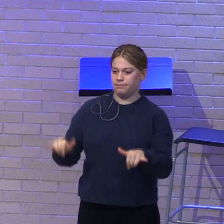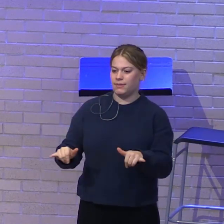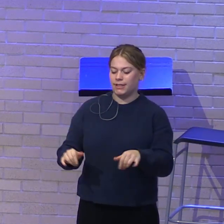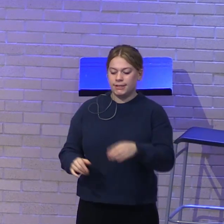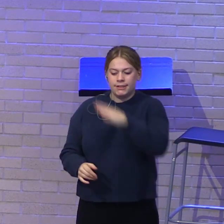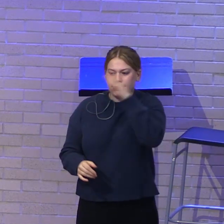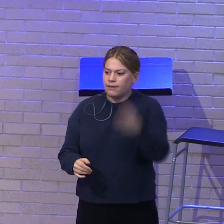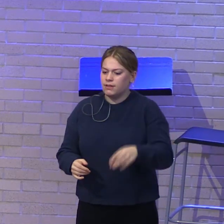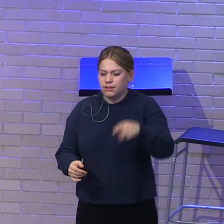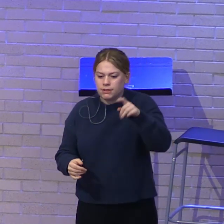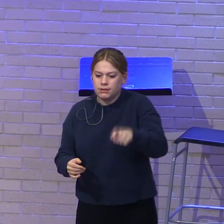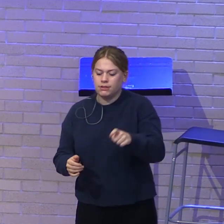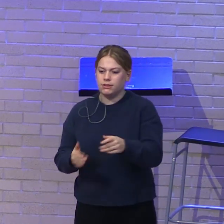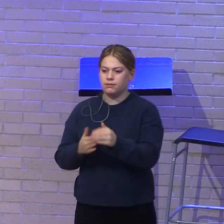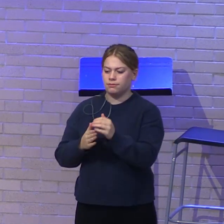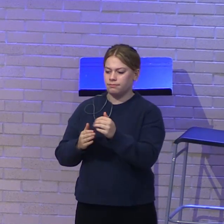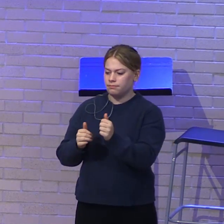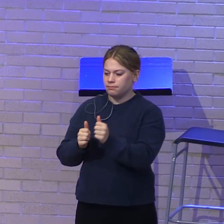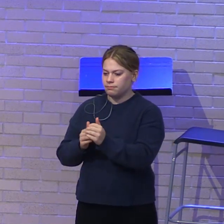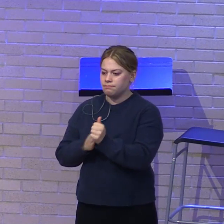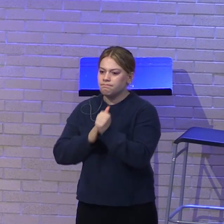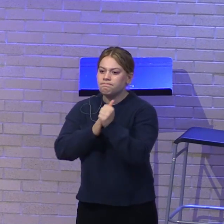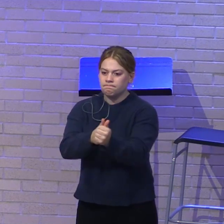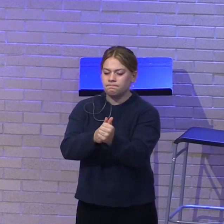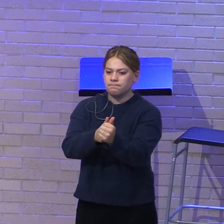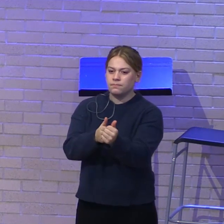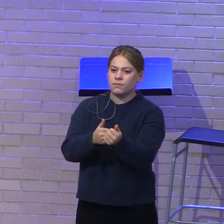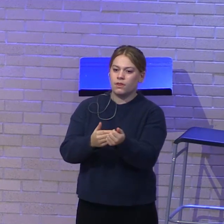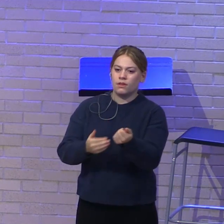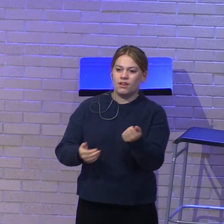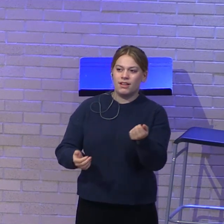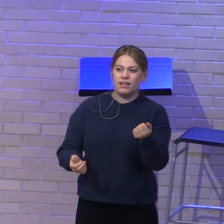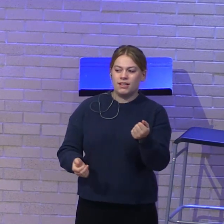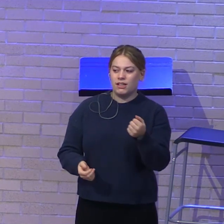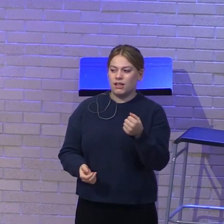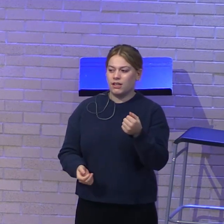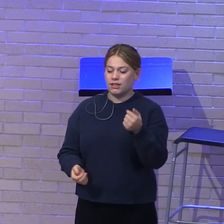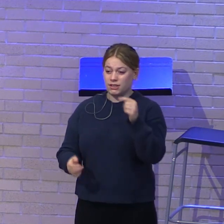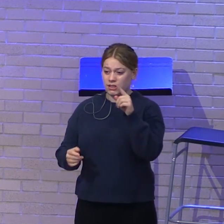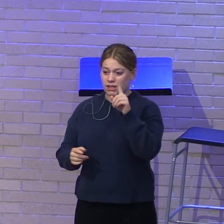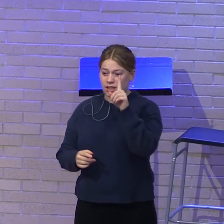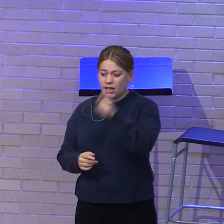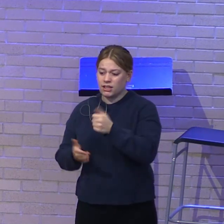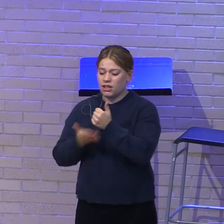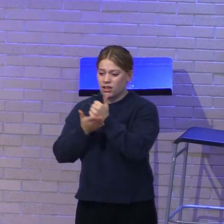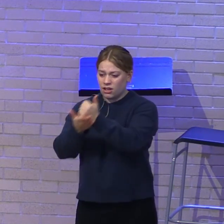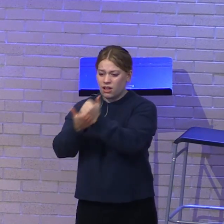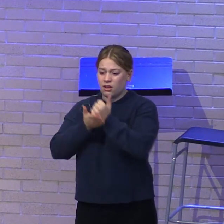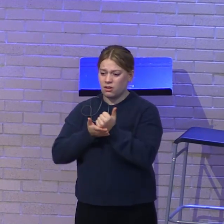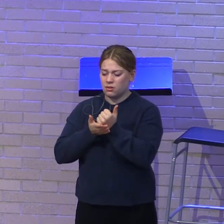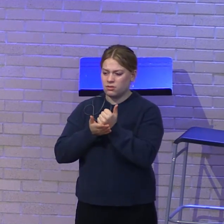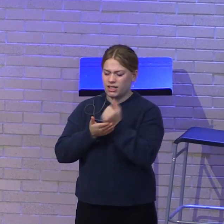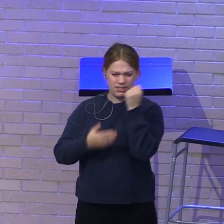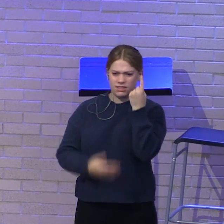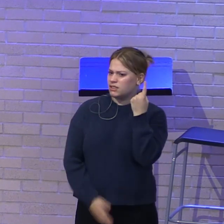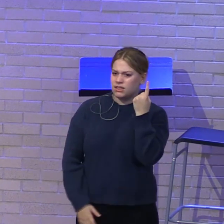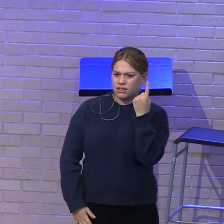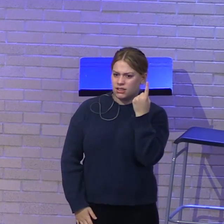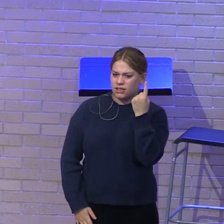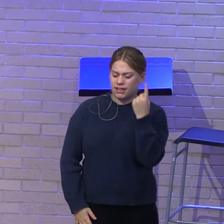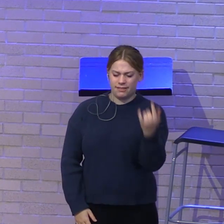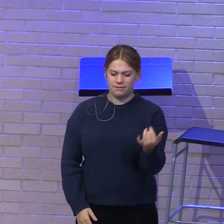anybody. Matter of fact, I had never even known what it was like asking for help or failing at anything. But to